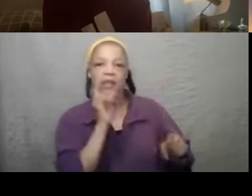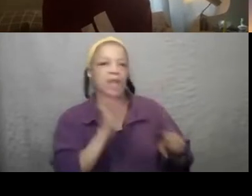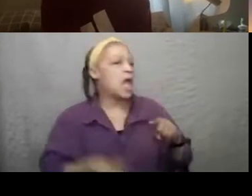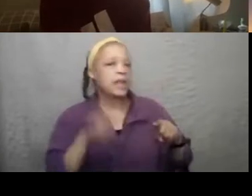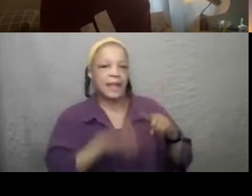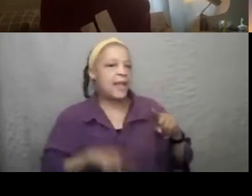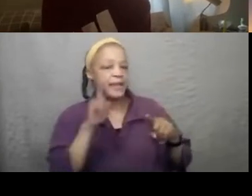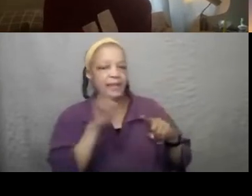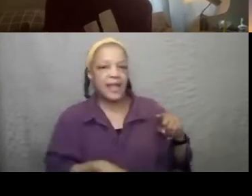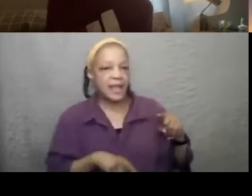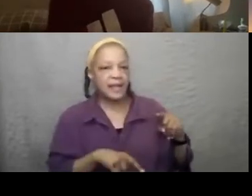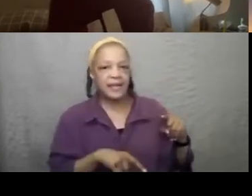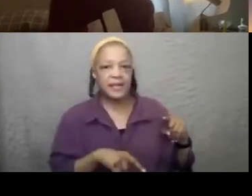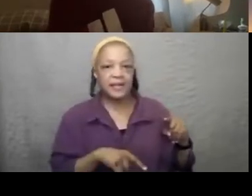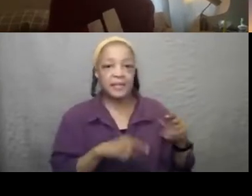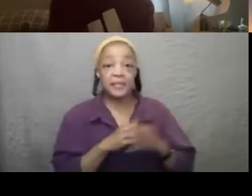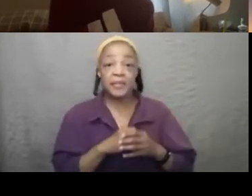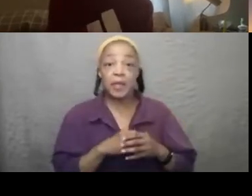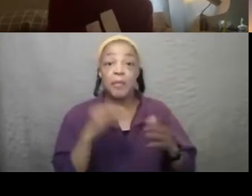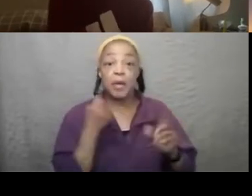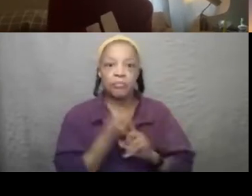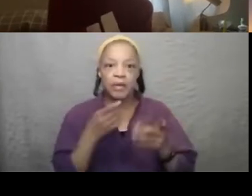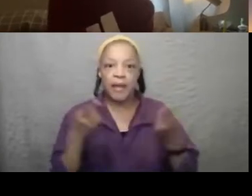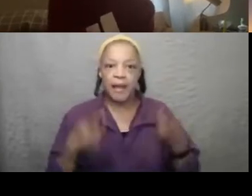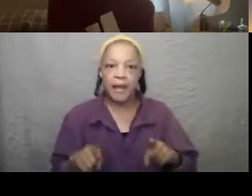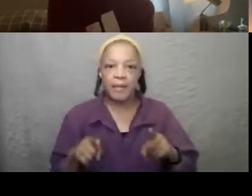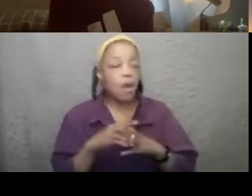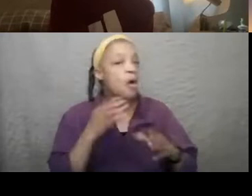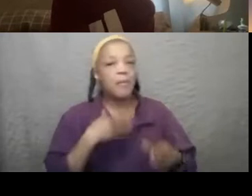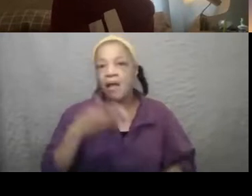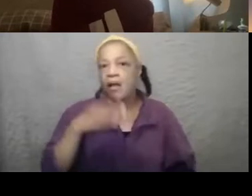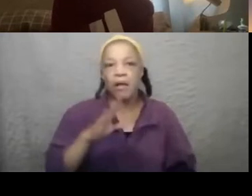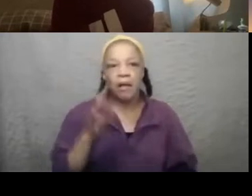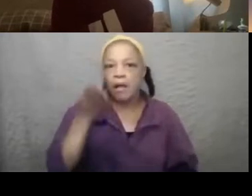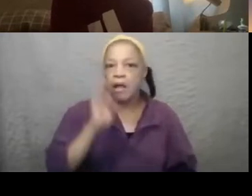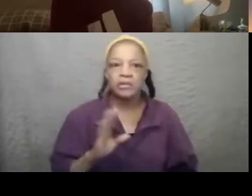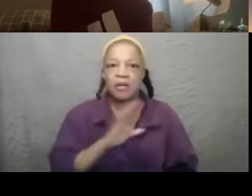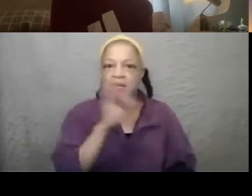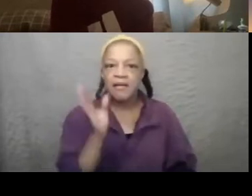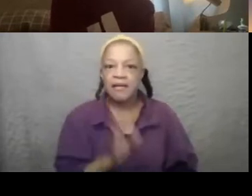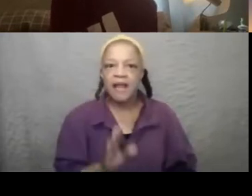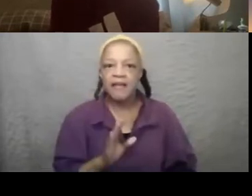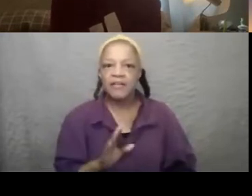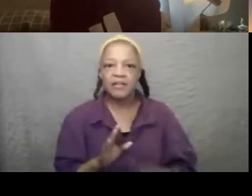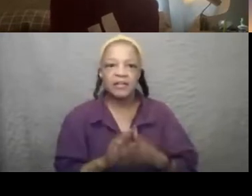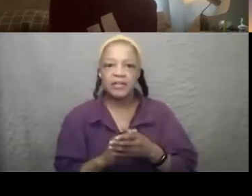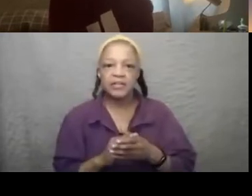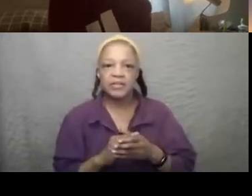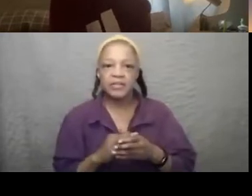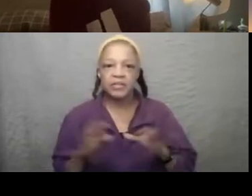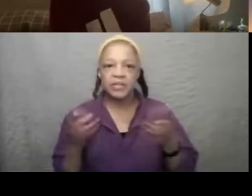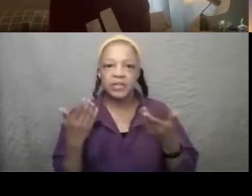just the logistics could have happened. Or, oh my gosh, we could never do remote lectures. You know, we don't know how to